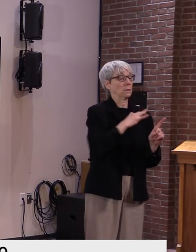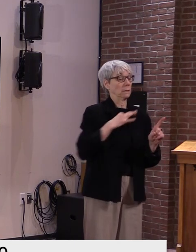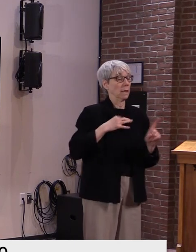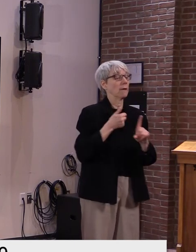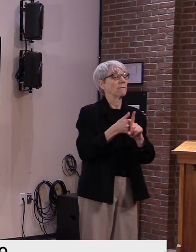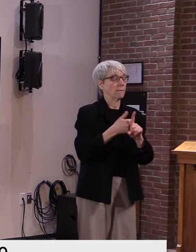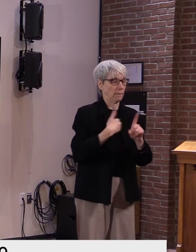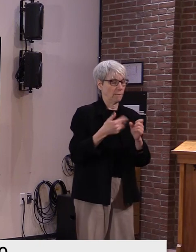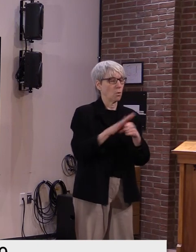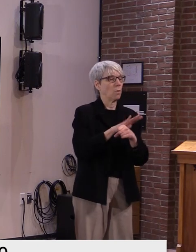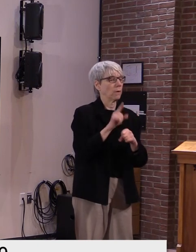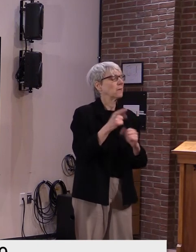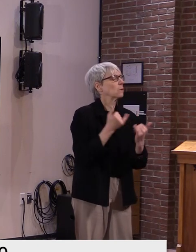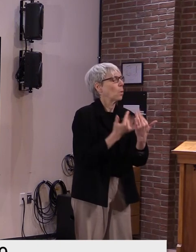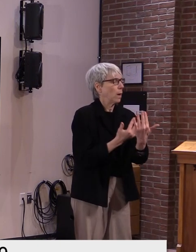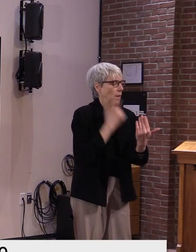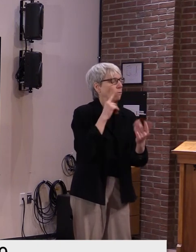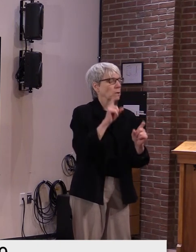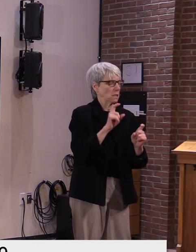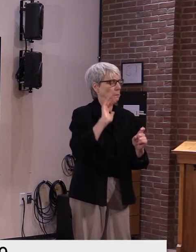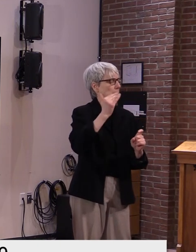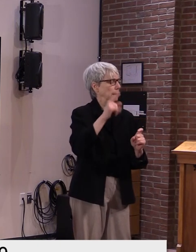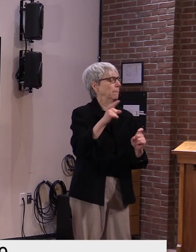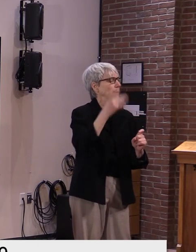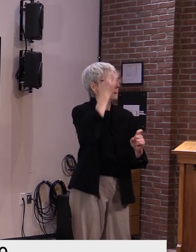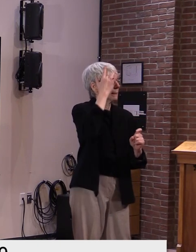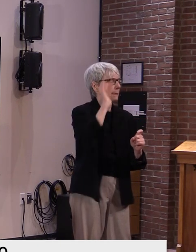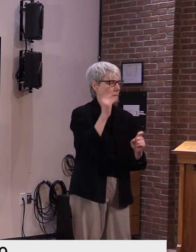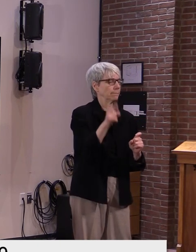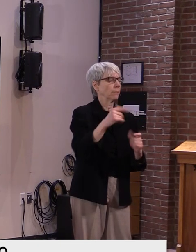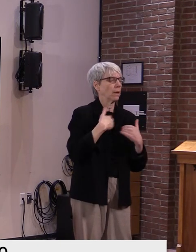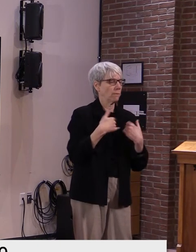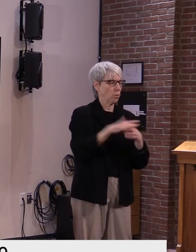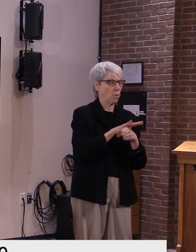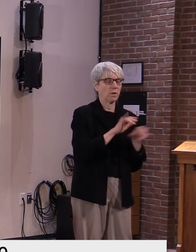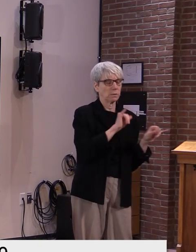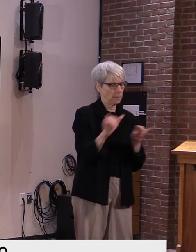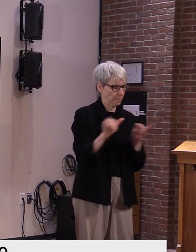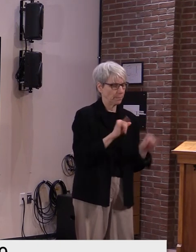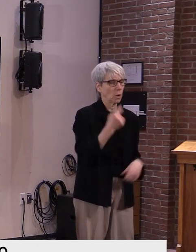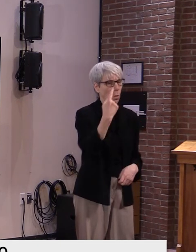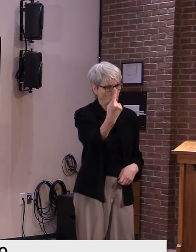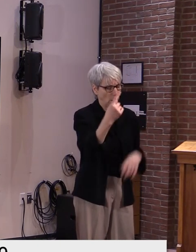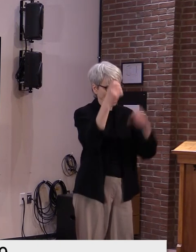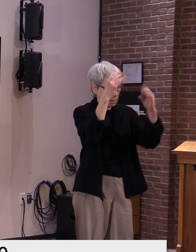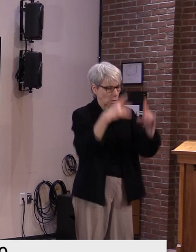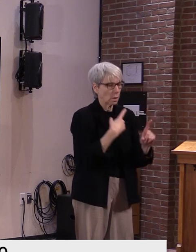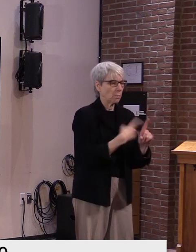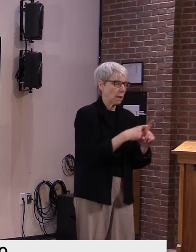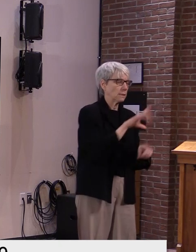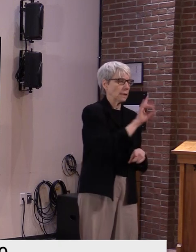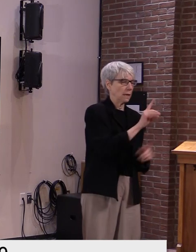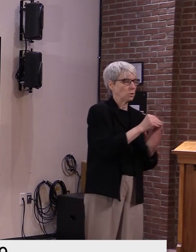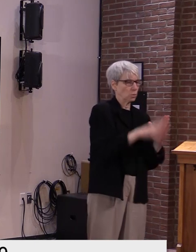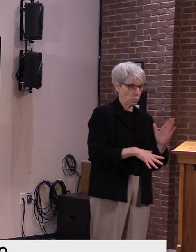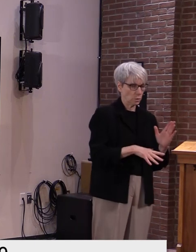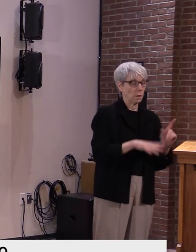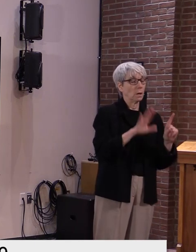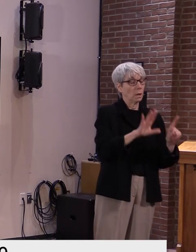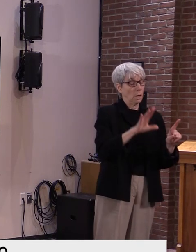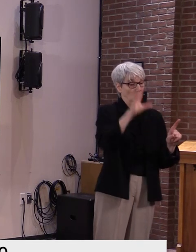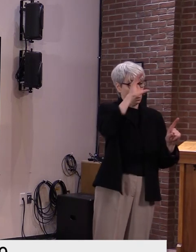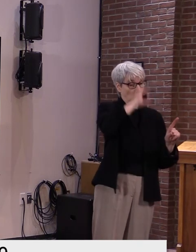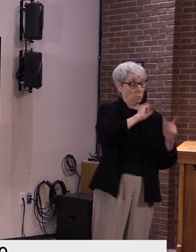who's pending a test. We anticipate that everyone, both students, faculty, and